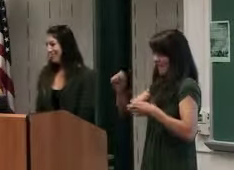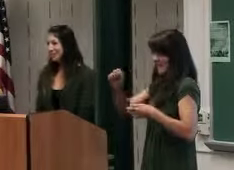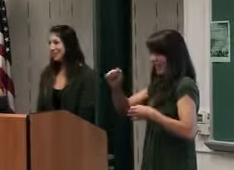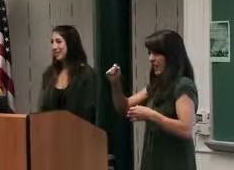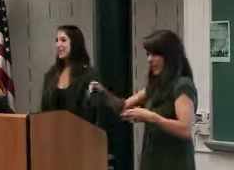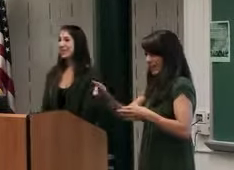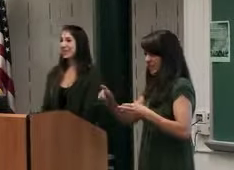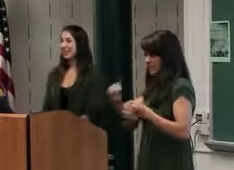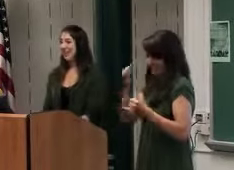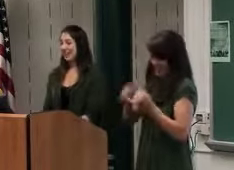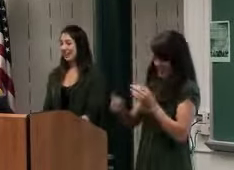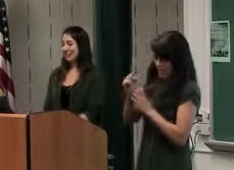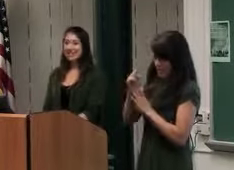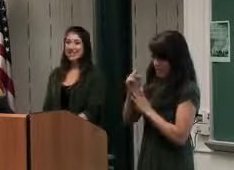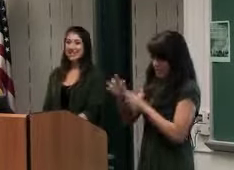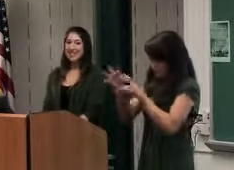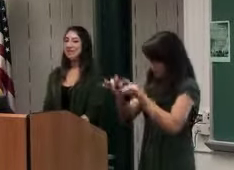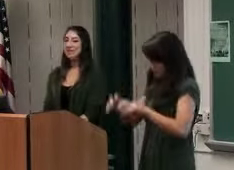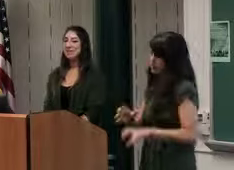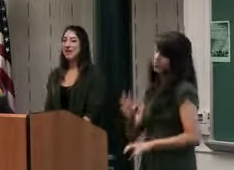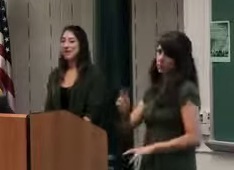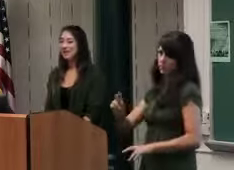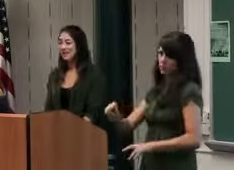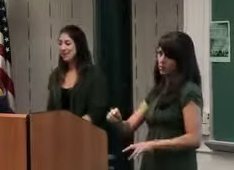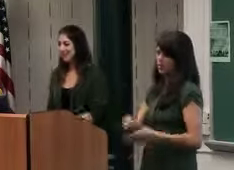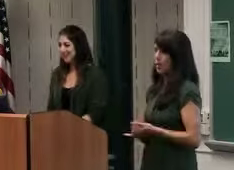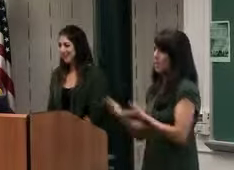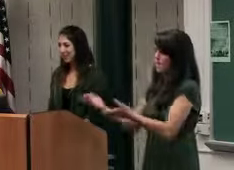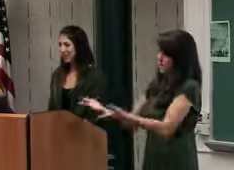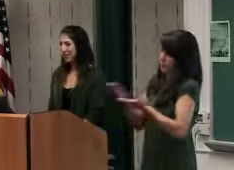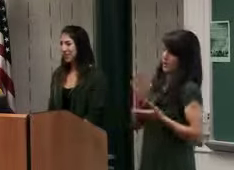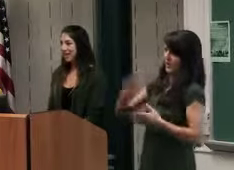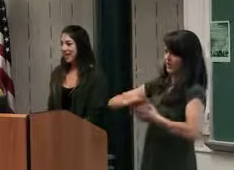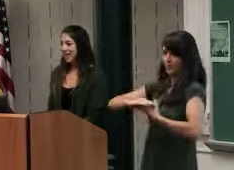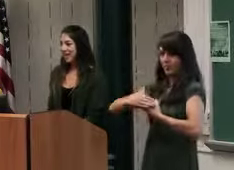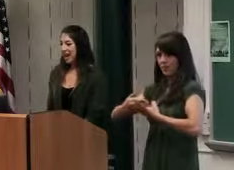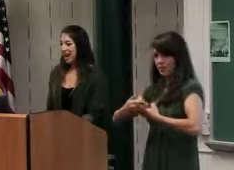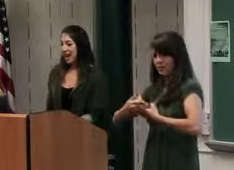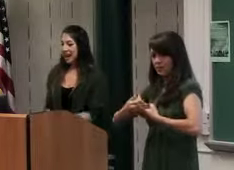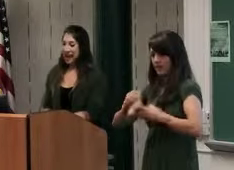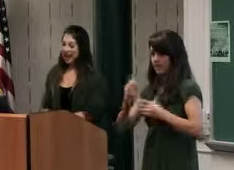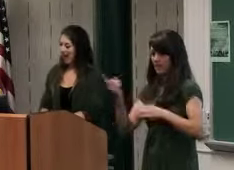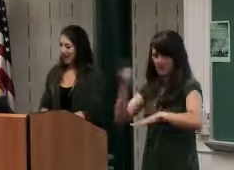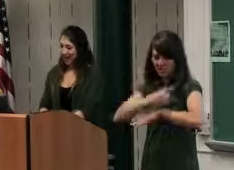minute. Bring your computer and type them up as soon as you're done with it.